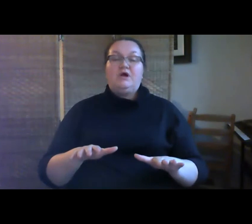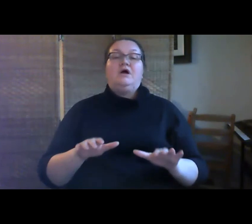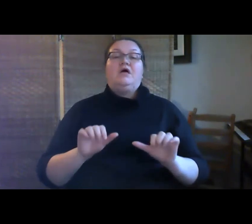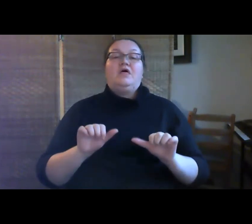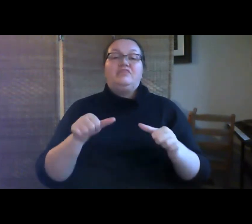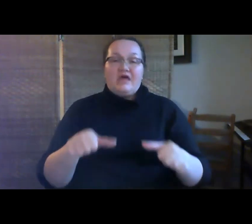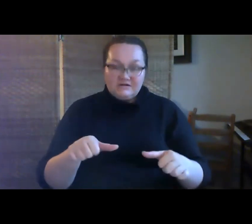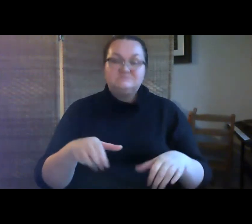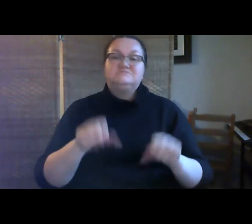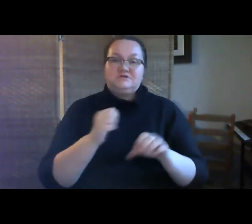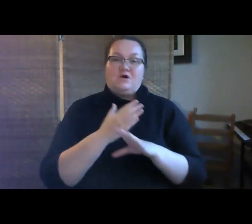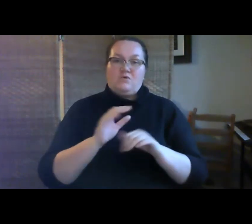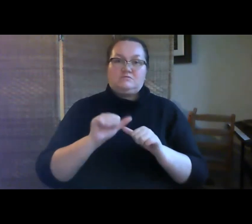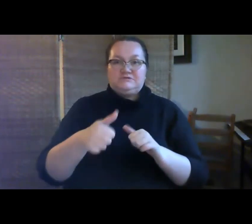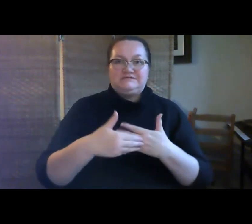the artist.